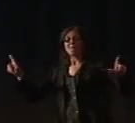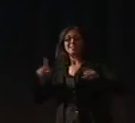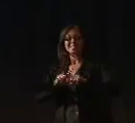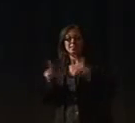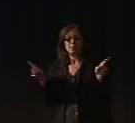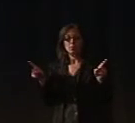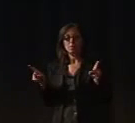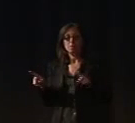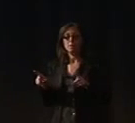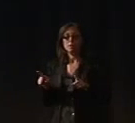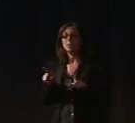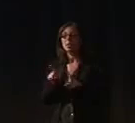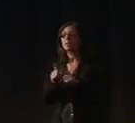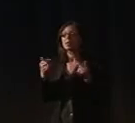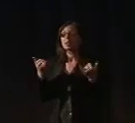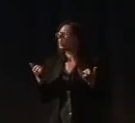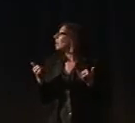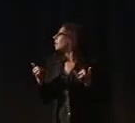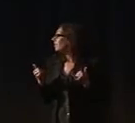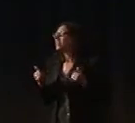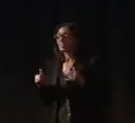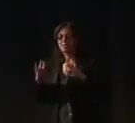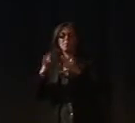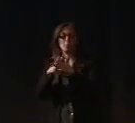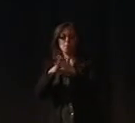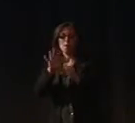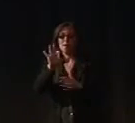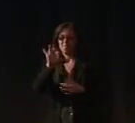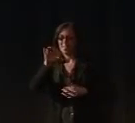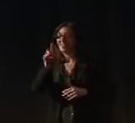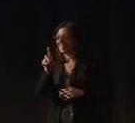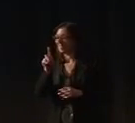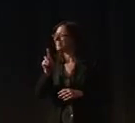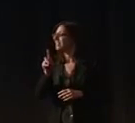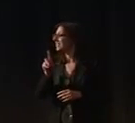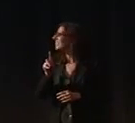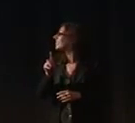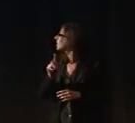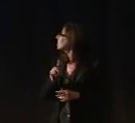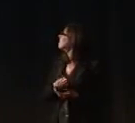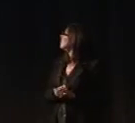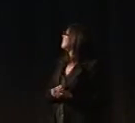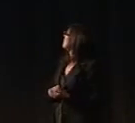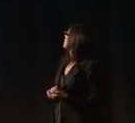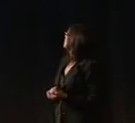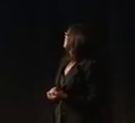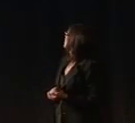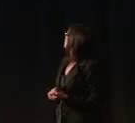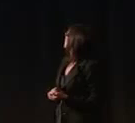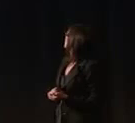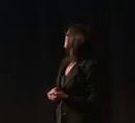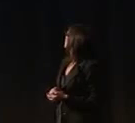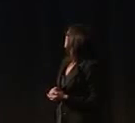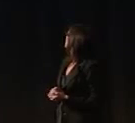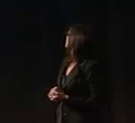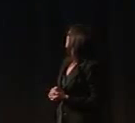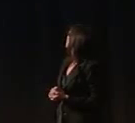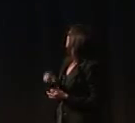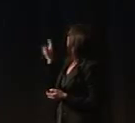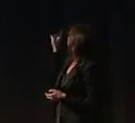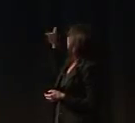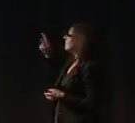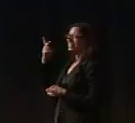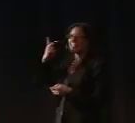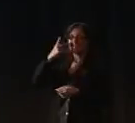how do you call that, football? Field, football field, thank you, where the spikes is